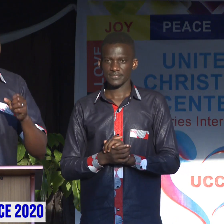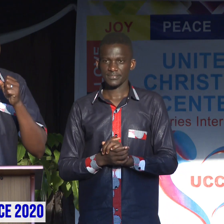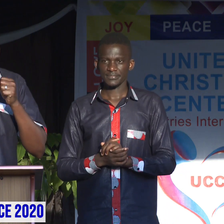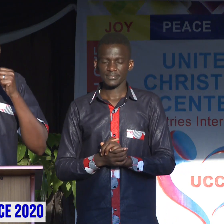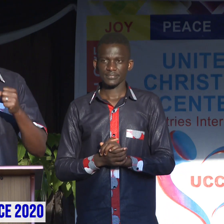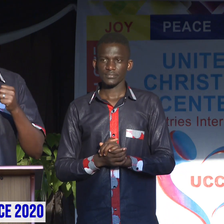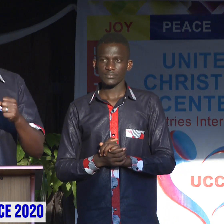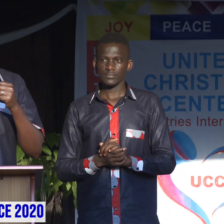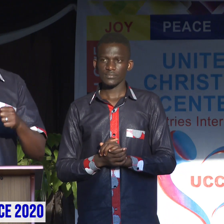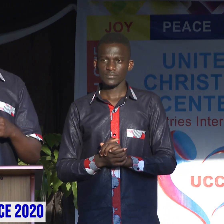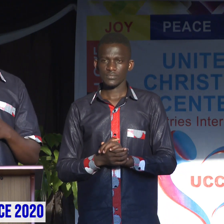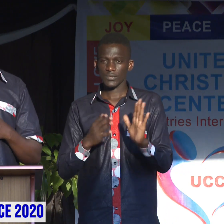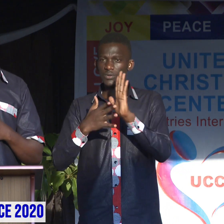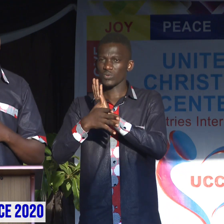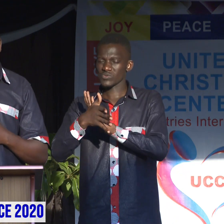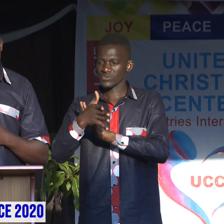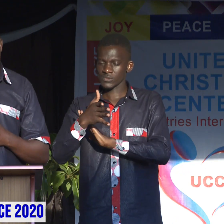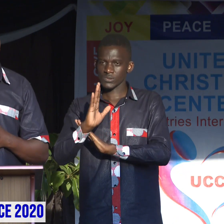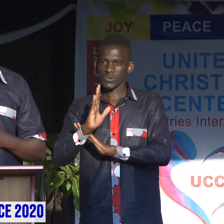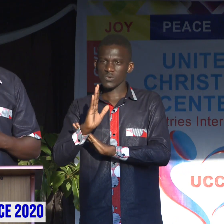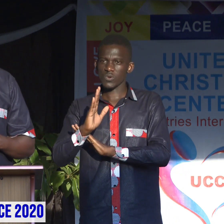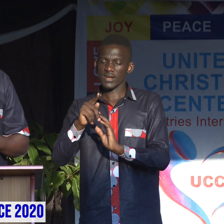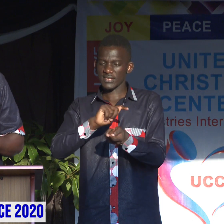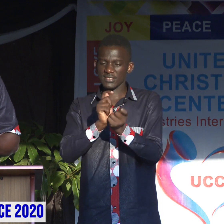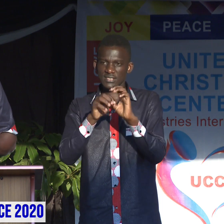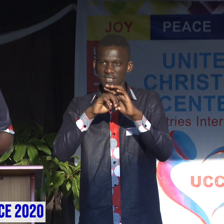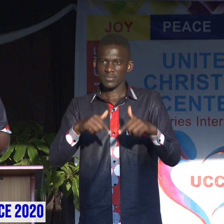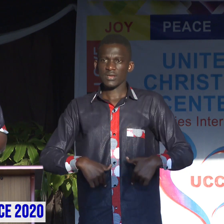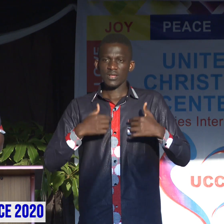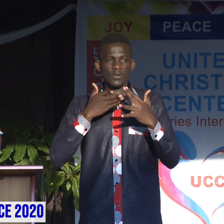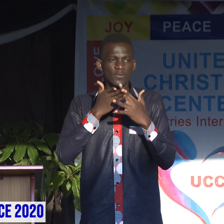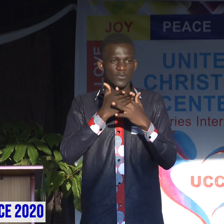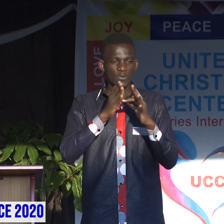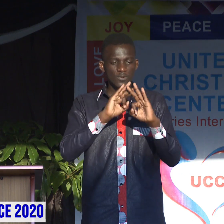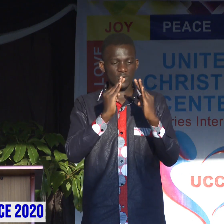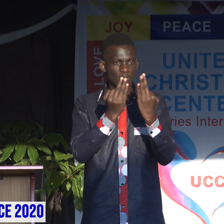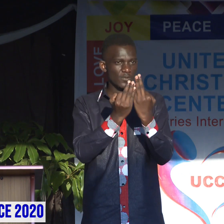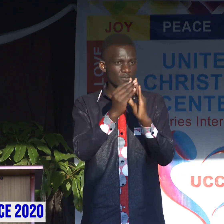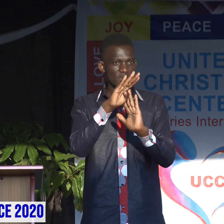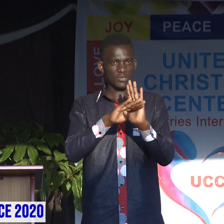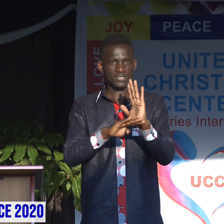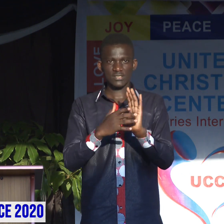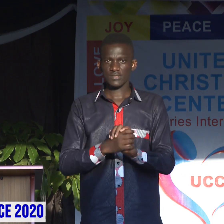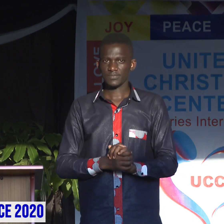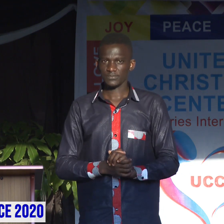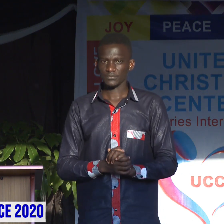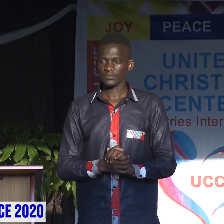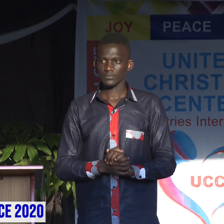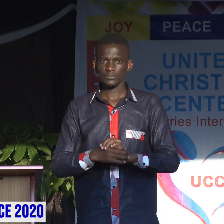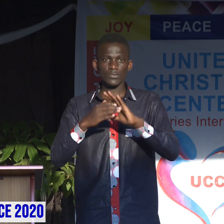many things. Mukama byachuse mbulamu bwange okuyita mu family system. That God has changed in my life through the family